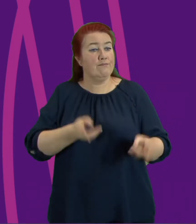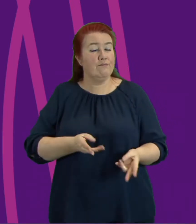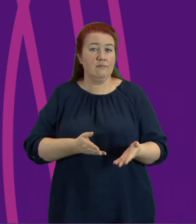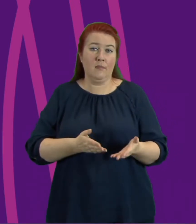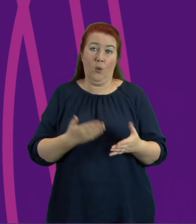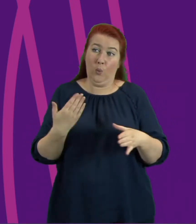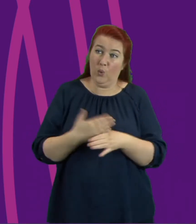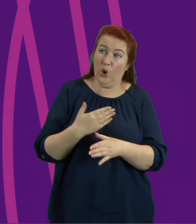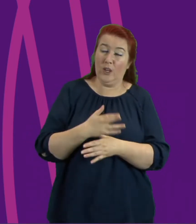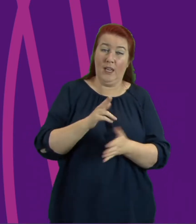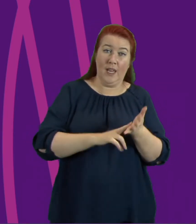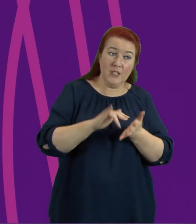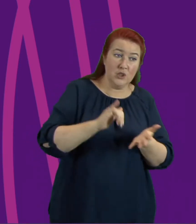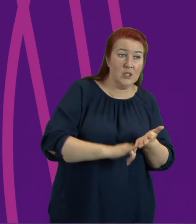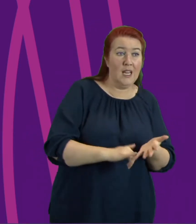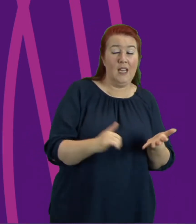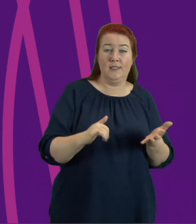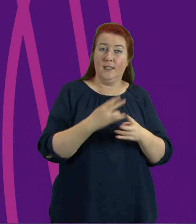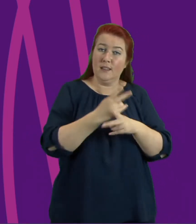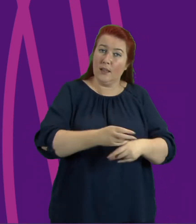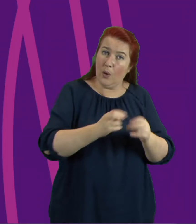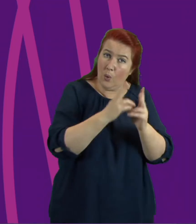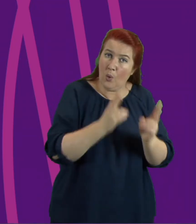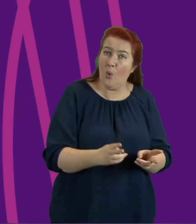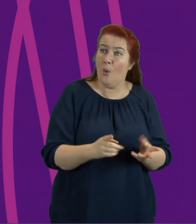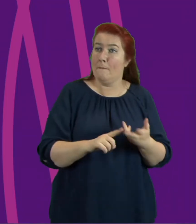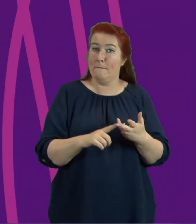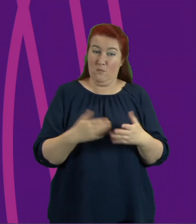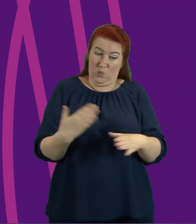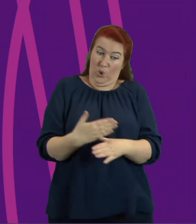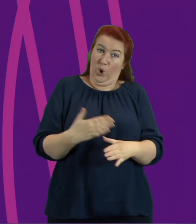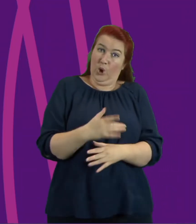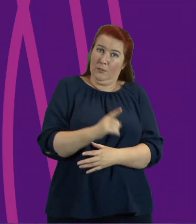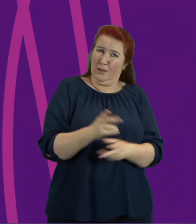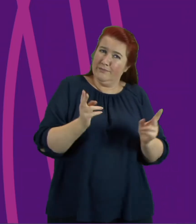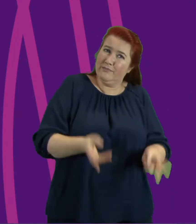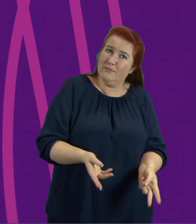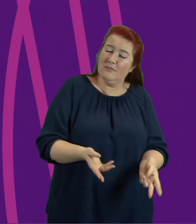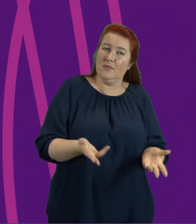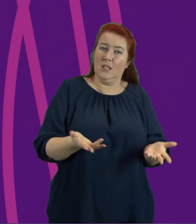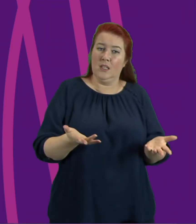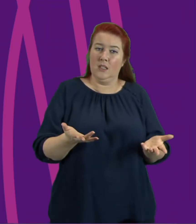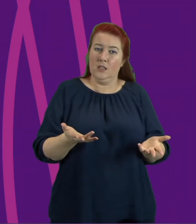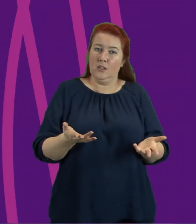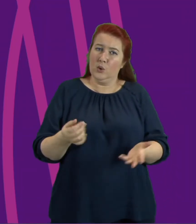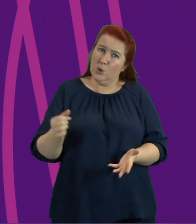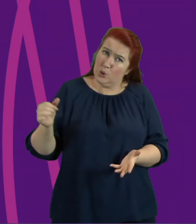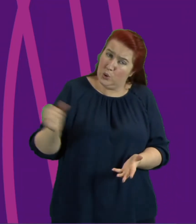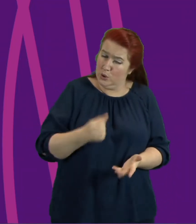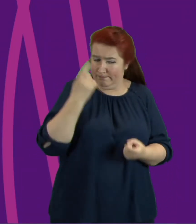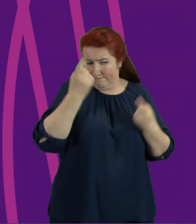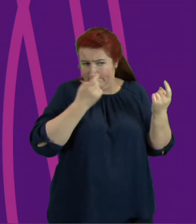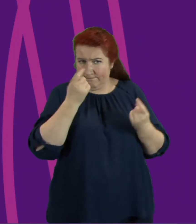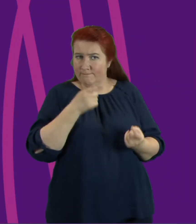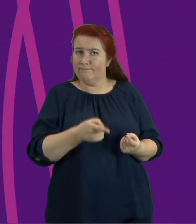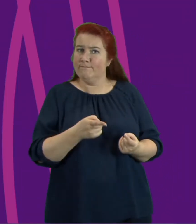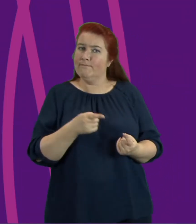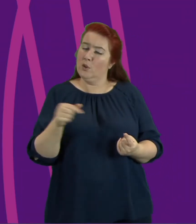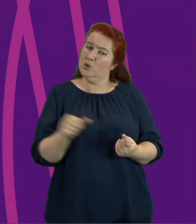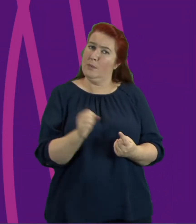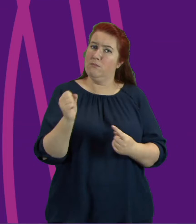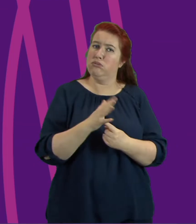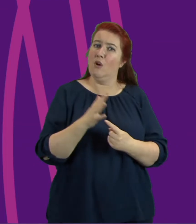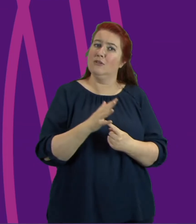care homes and other public service roles that should be considered as a matter of